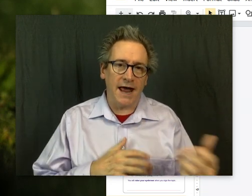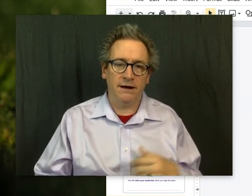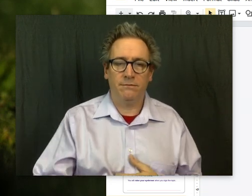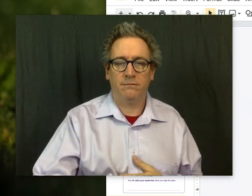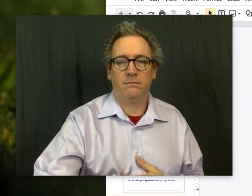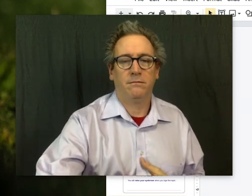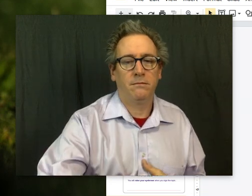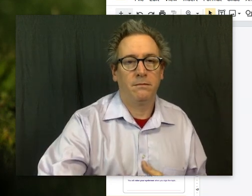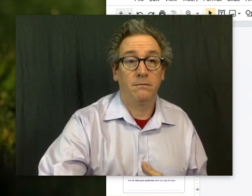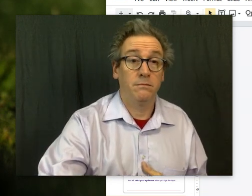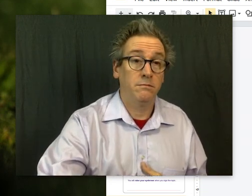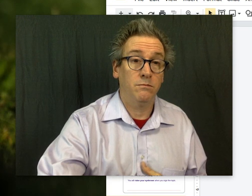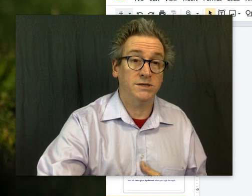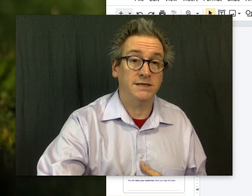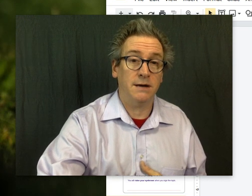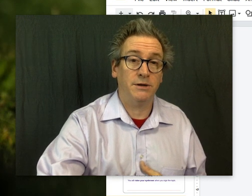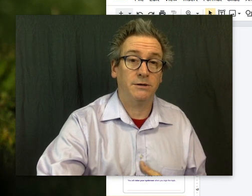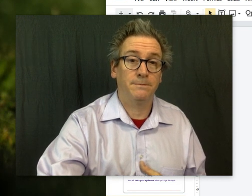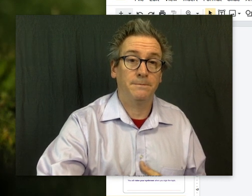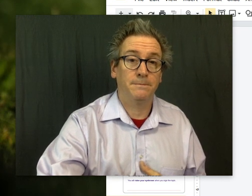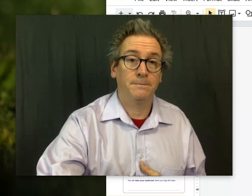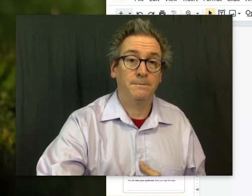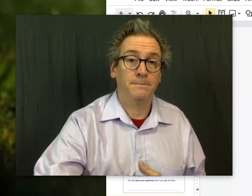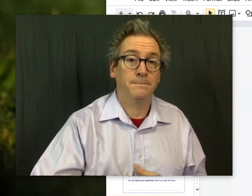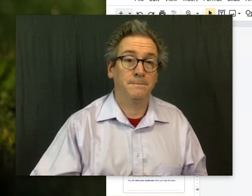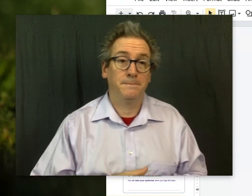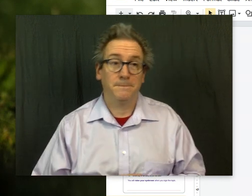dad? What's the topic?